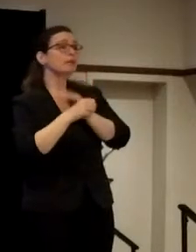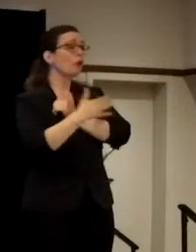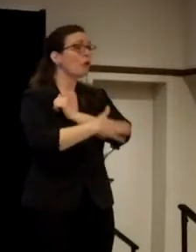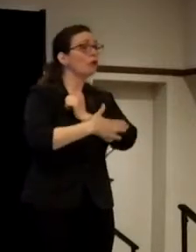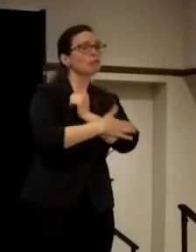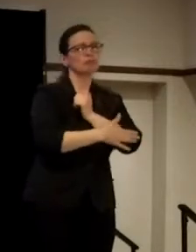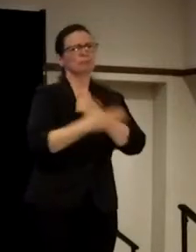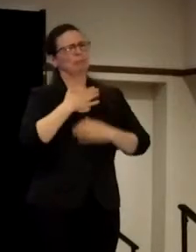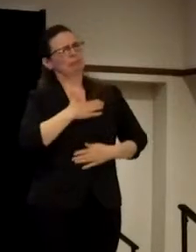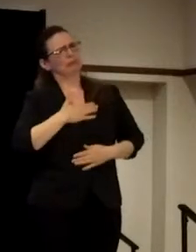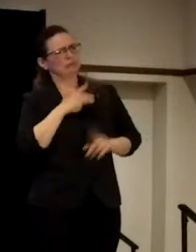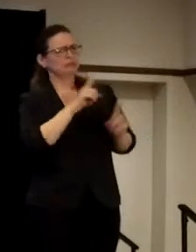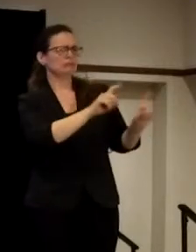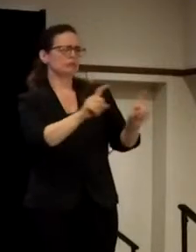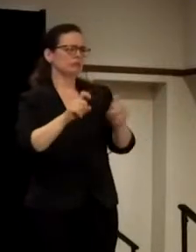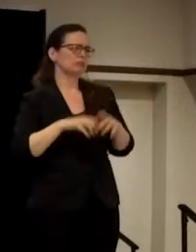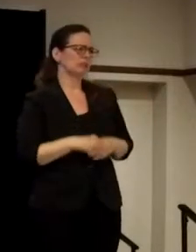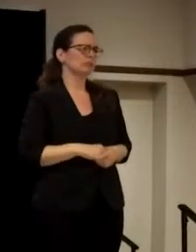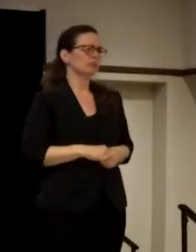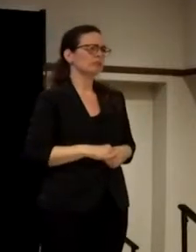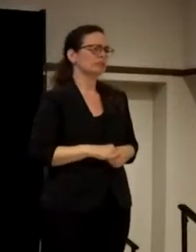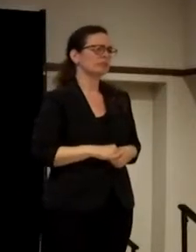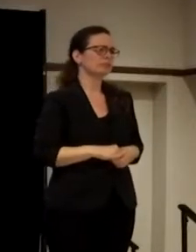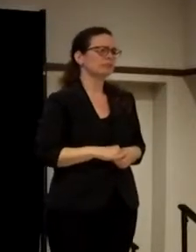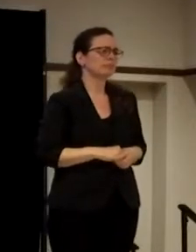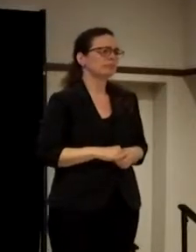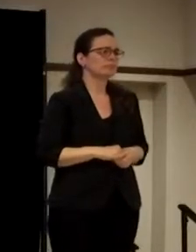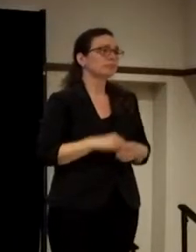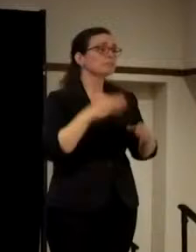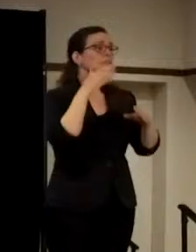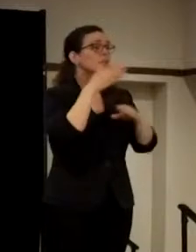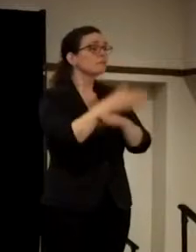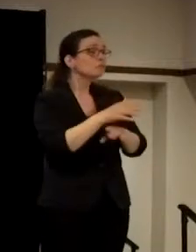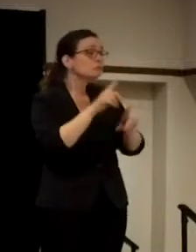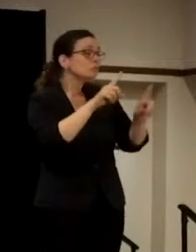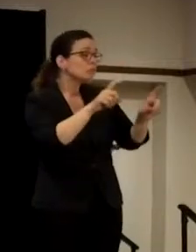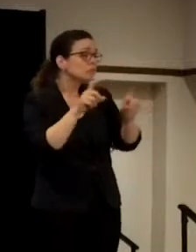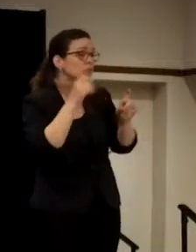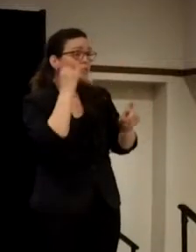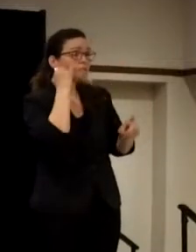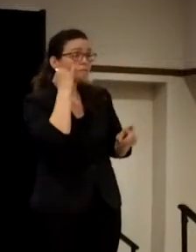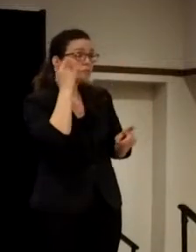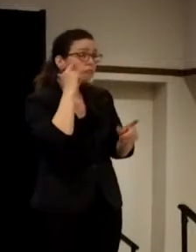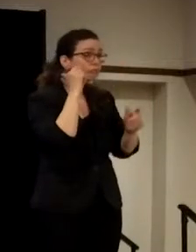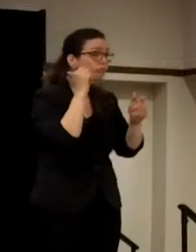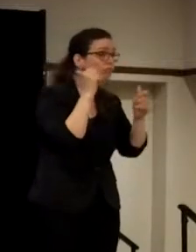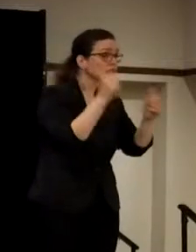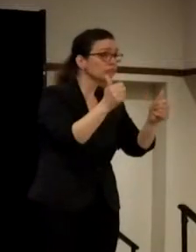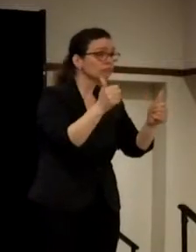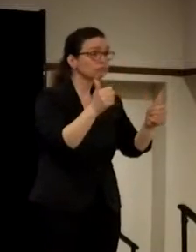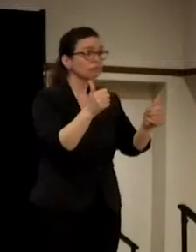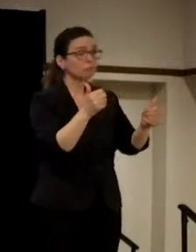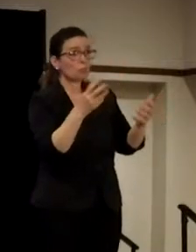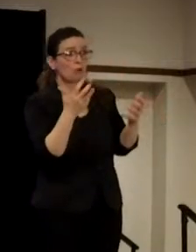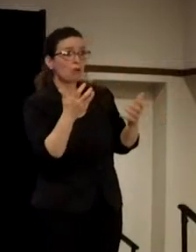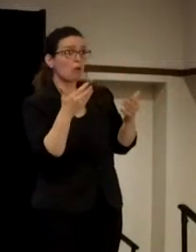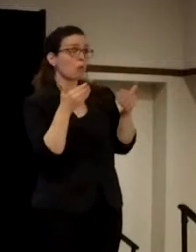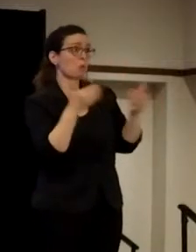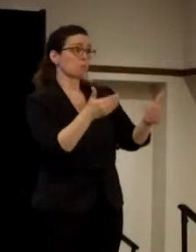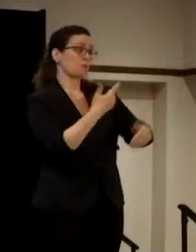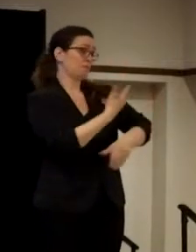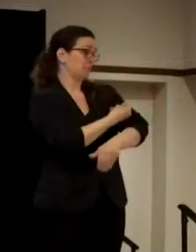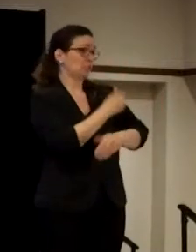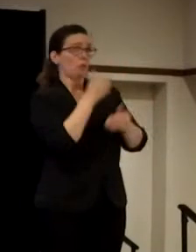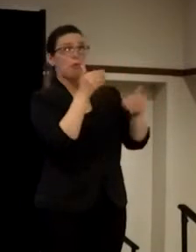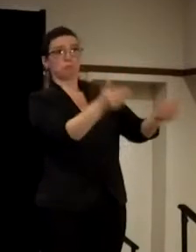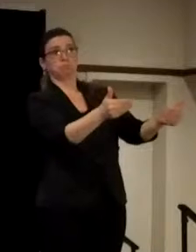10 or 15 a day. And then what happens after depends on if people want to get tested and need to get tested.